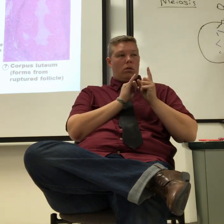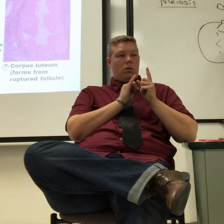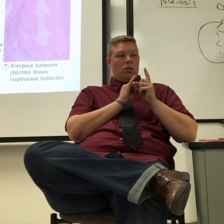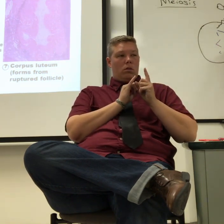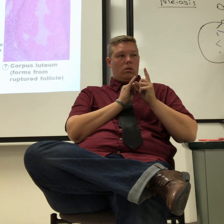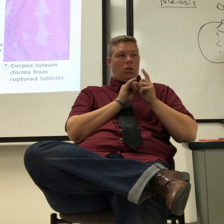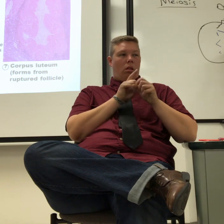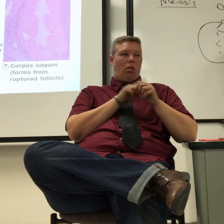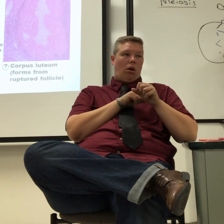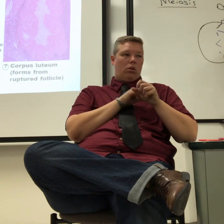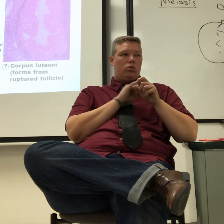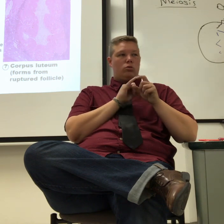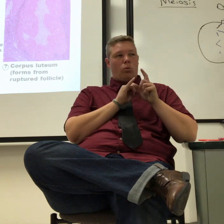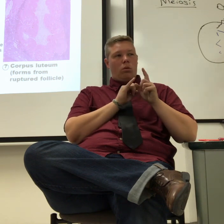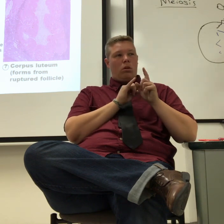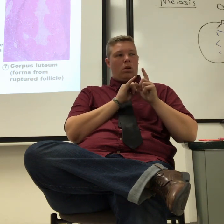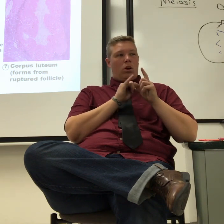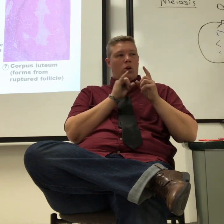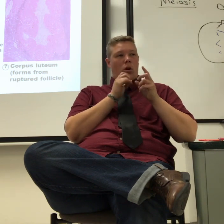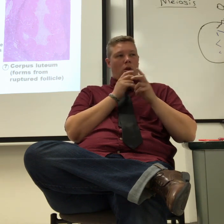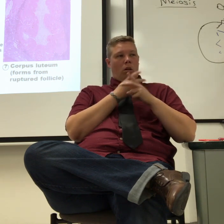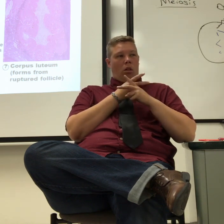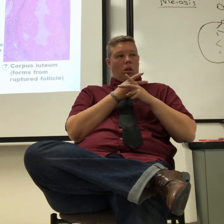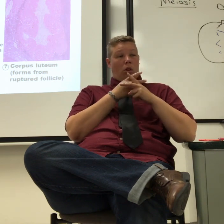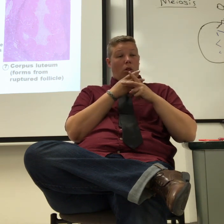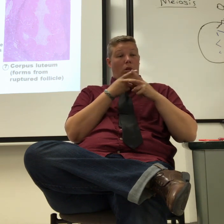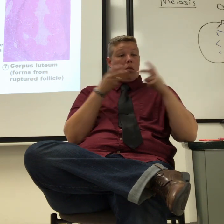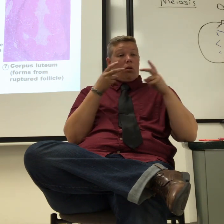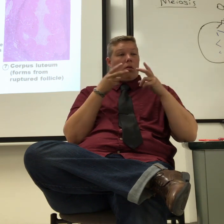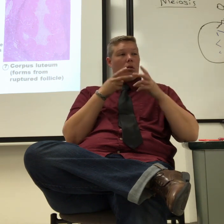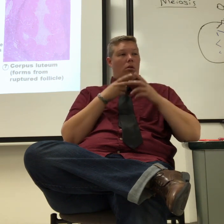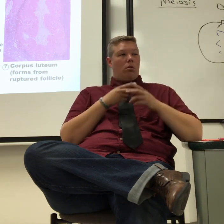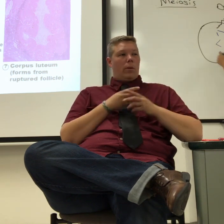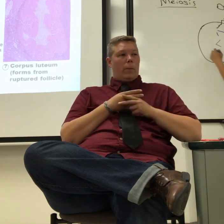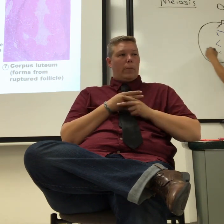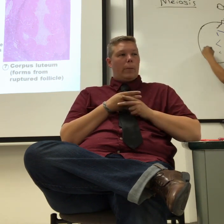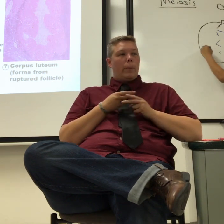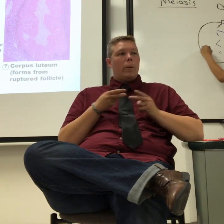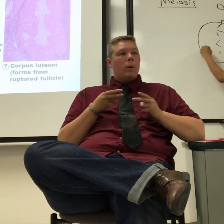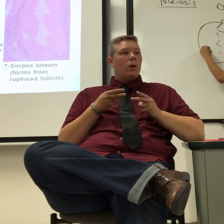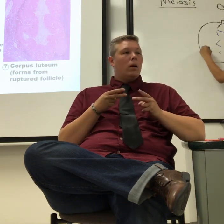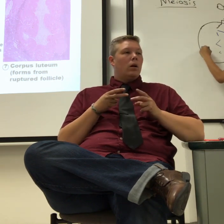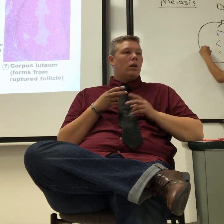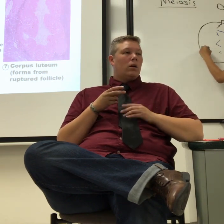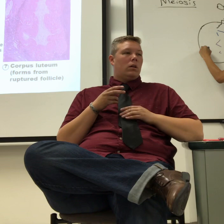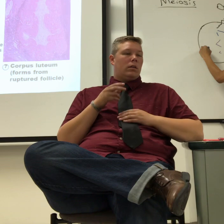long and a short, and you're pulling them apart. Let's say in anaphase 2.